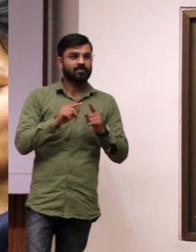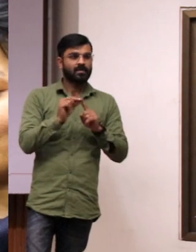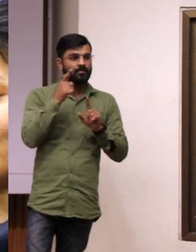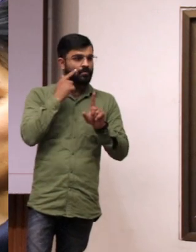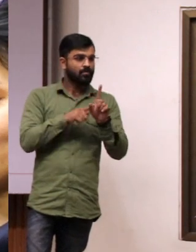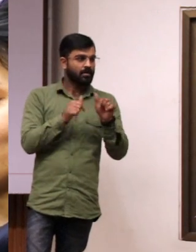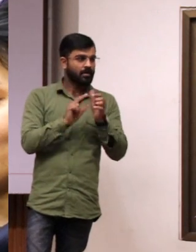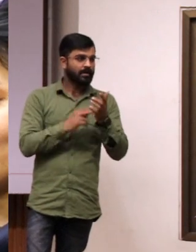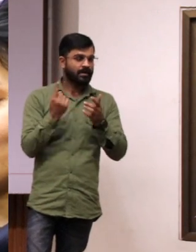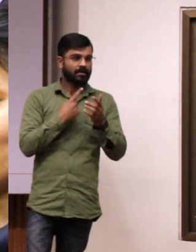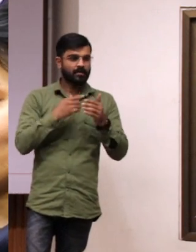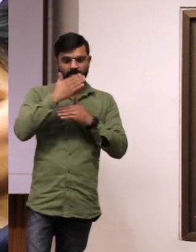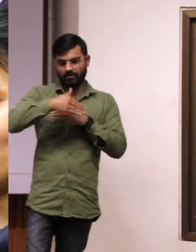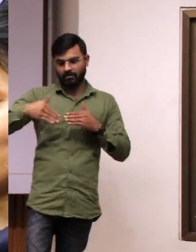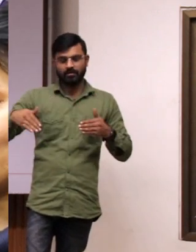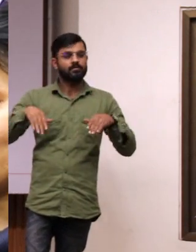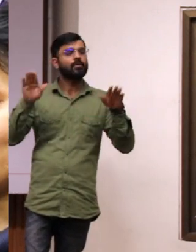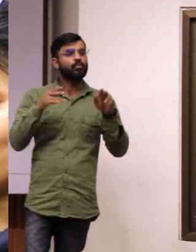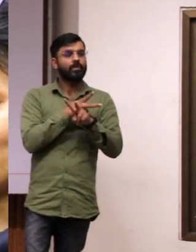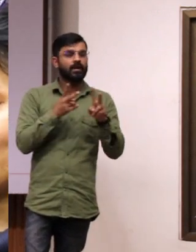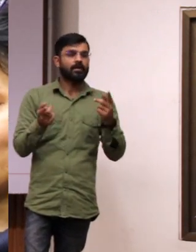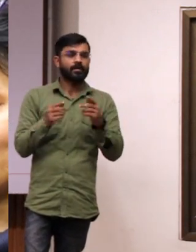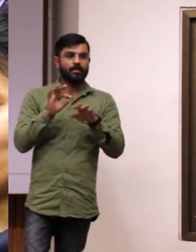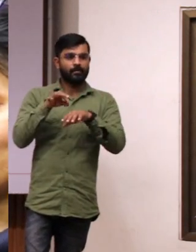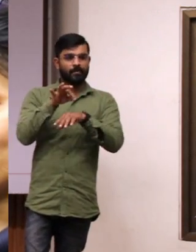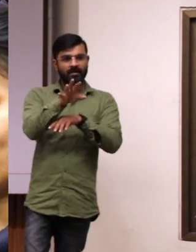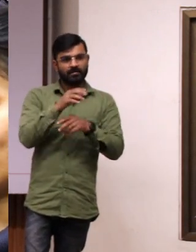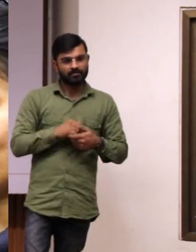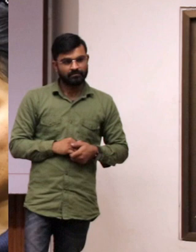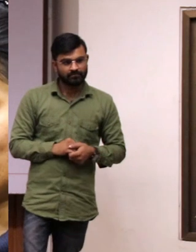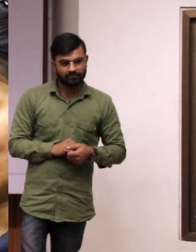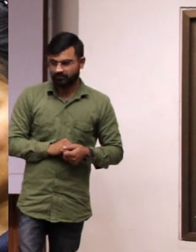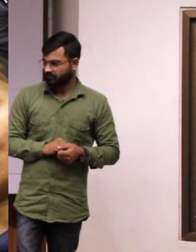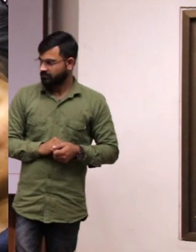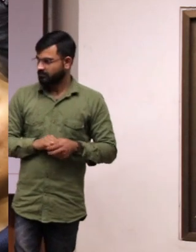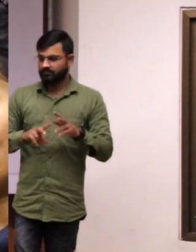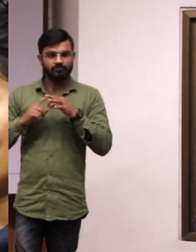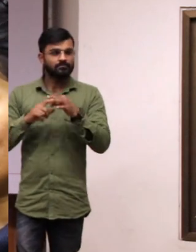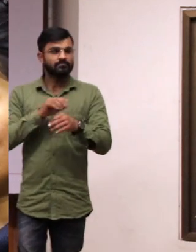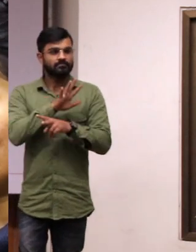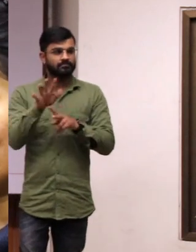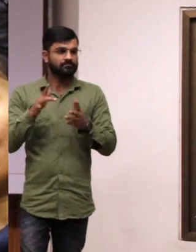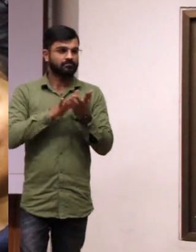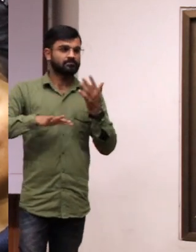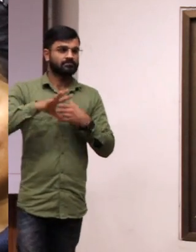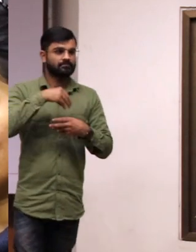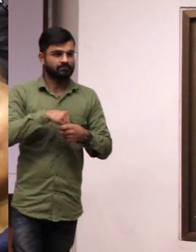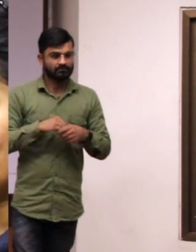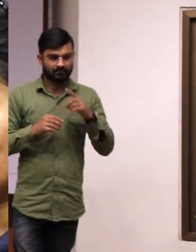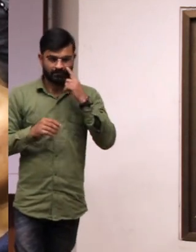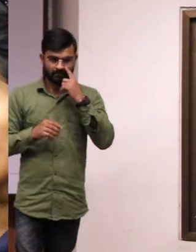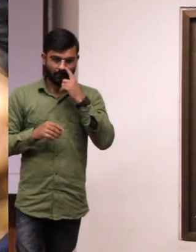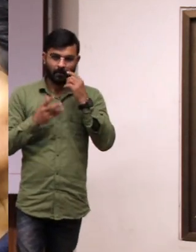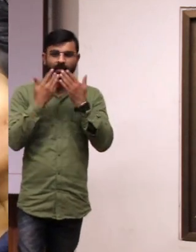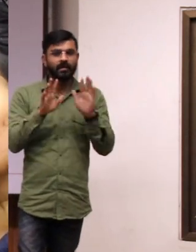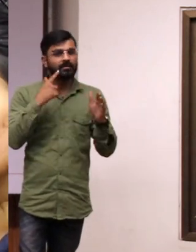because we know there's no boundary for a bird and a bee. So let's take this question from there. Like any institute